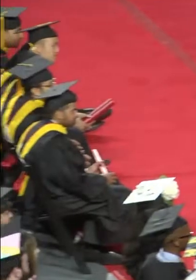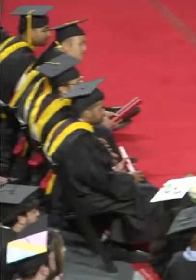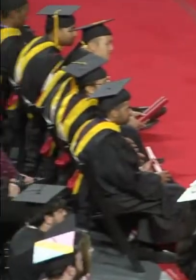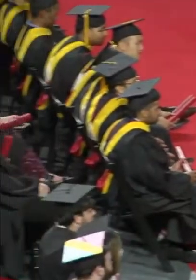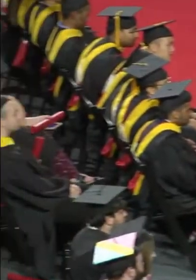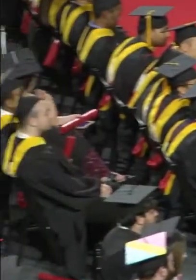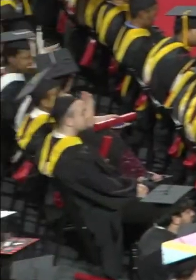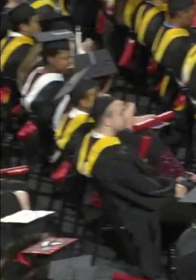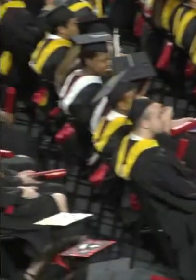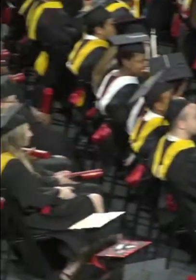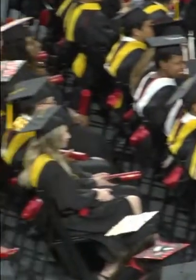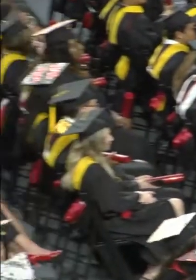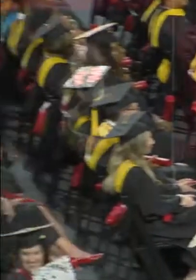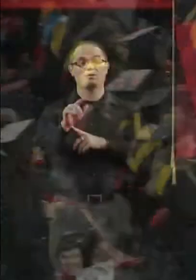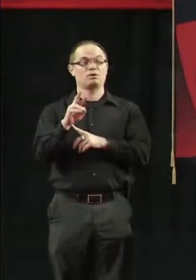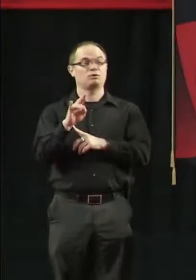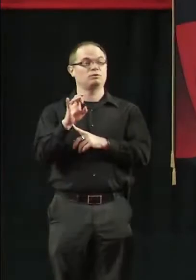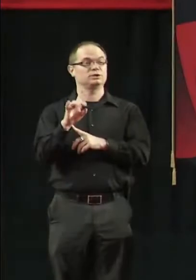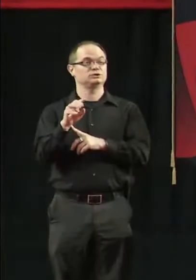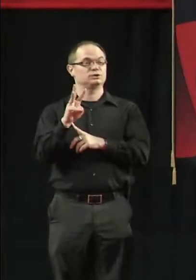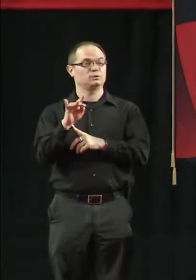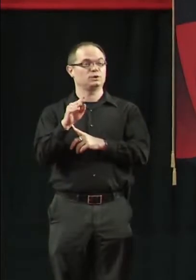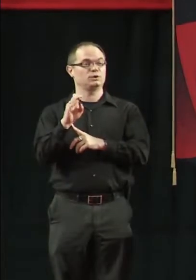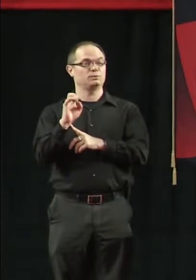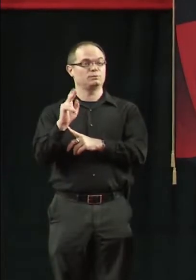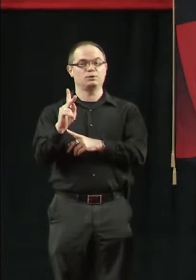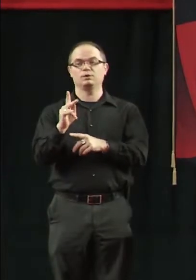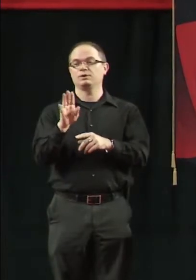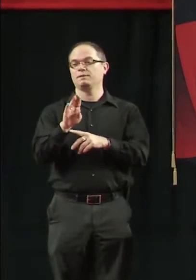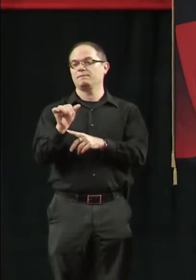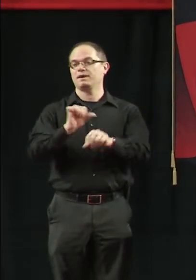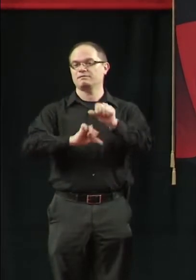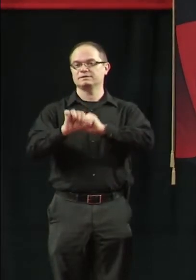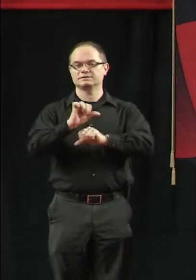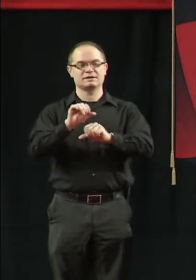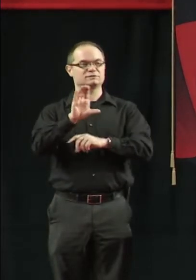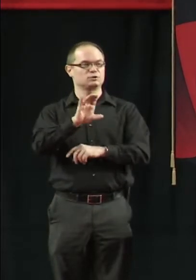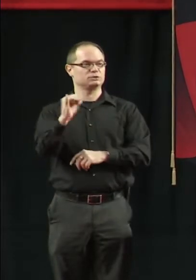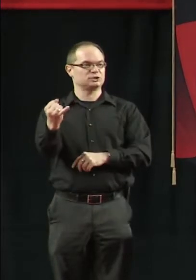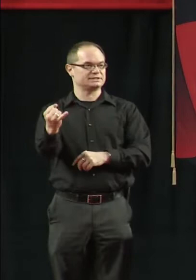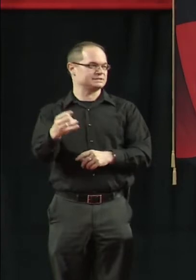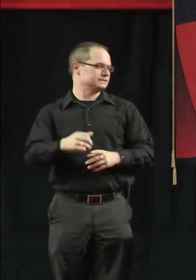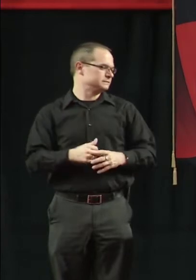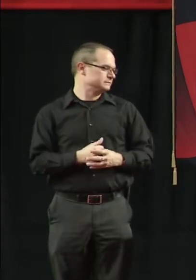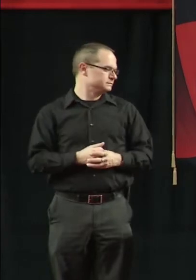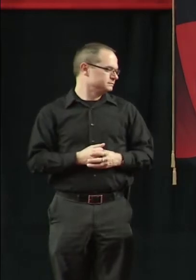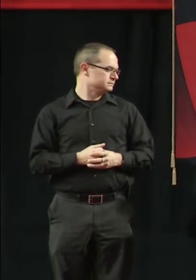Mr. Paul Richard Willenbrook, Bachelor of Science in Criminal Justice.